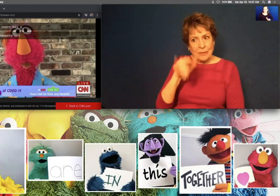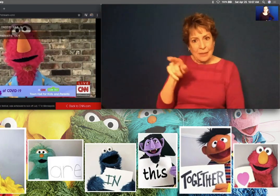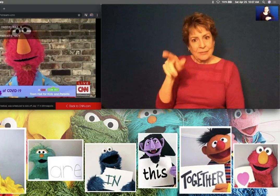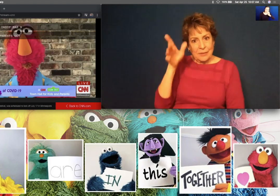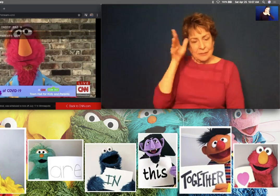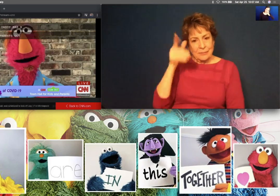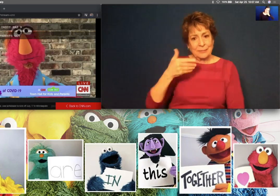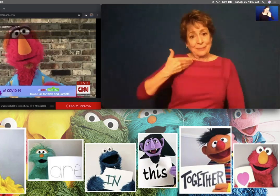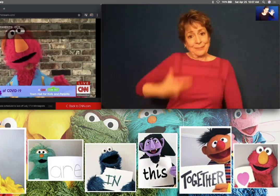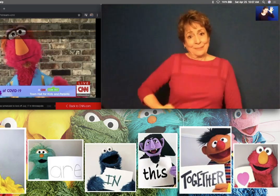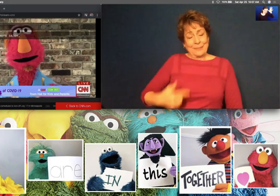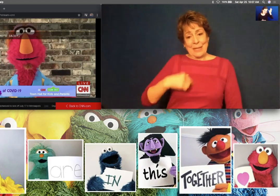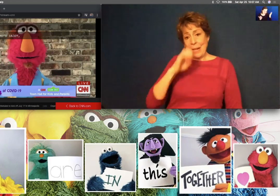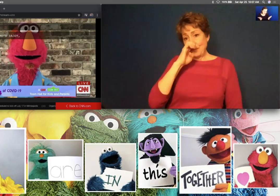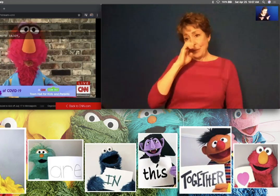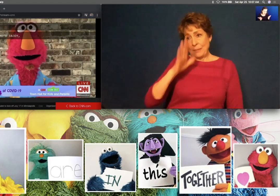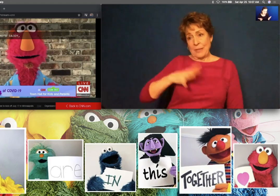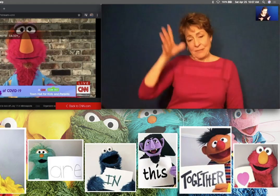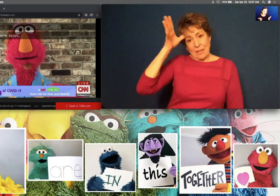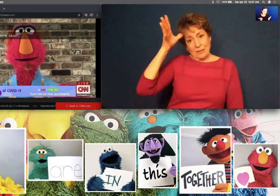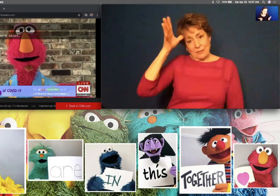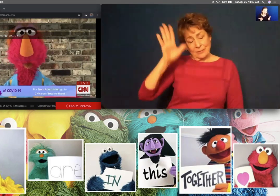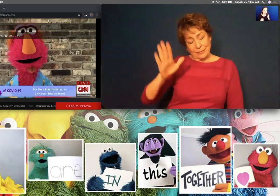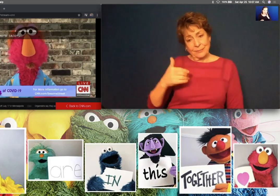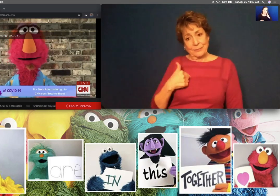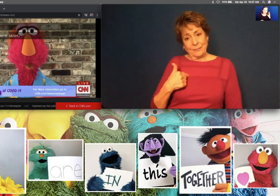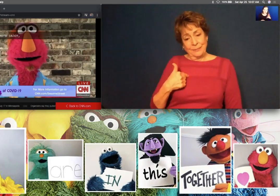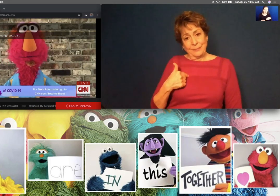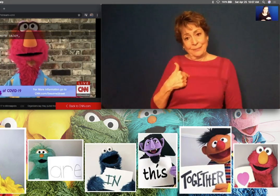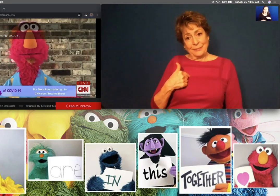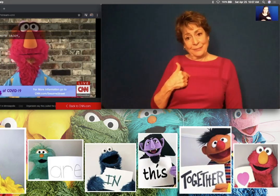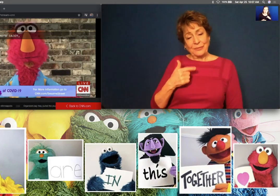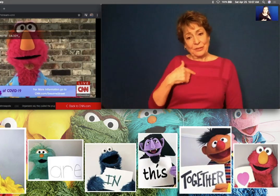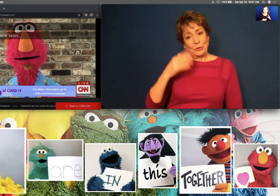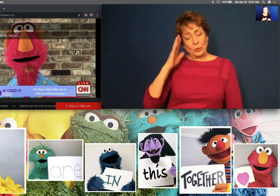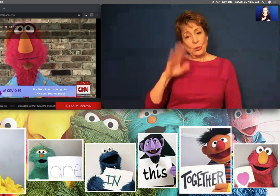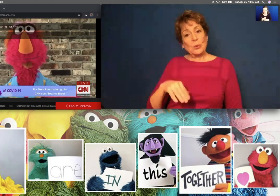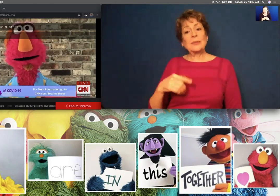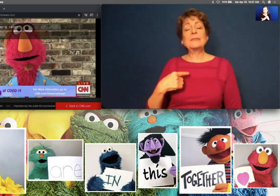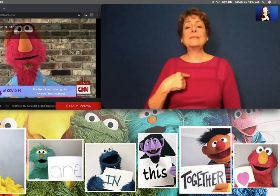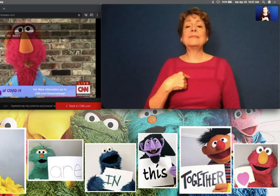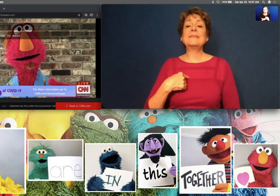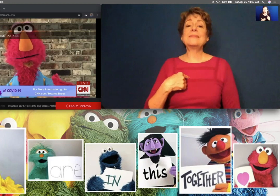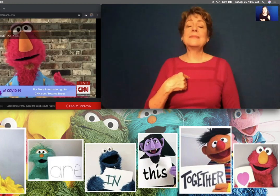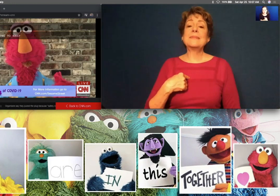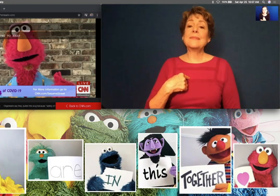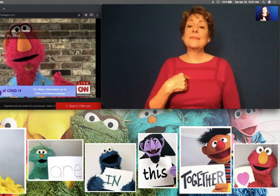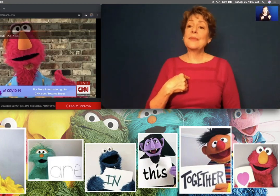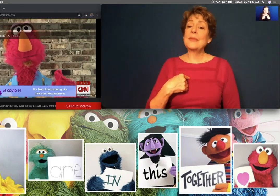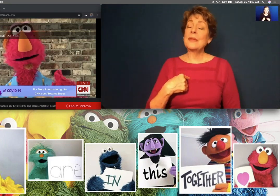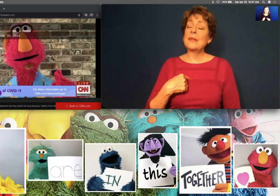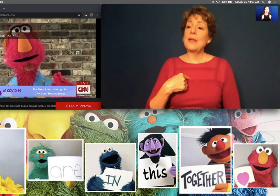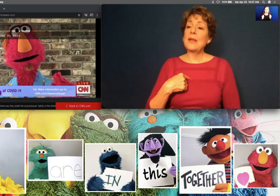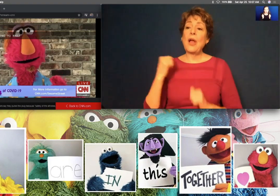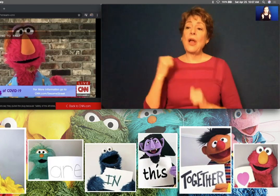Hi, everybody. Elmo's daddy, Louie, here. I know we're all trying to keep our little ones on a routine,